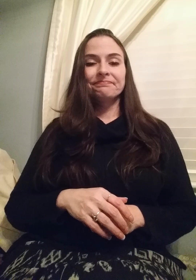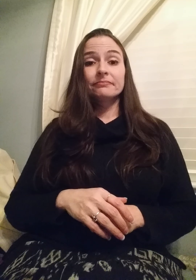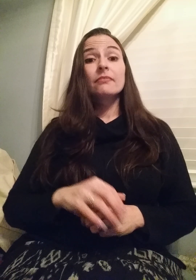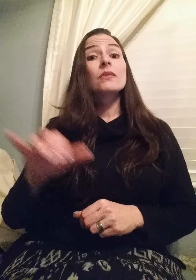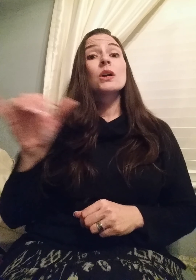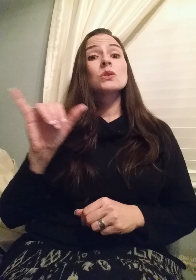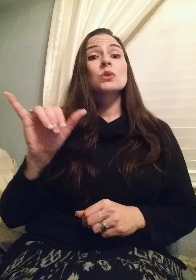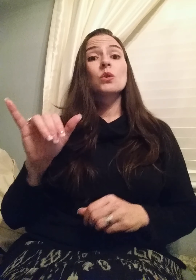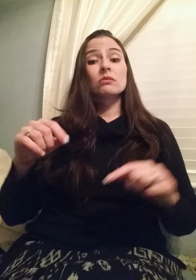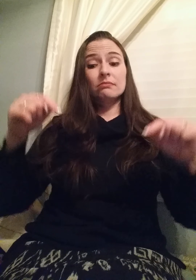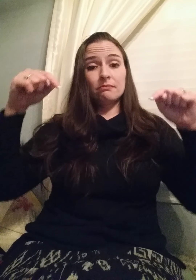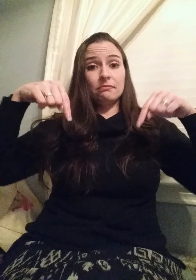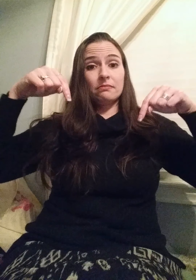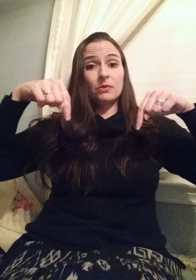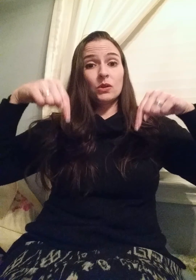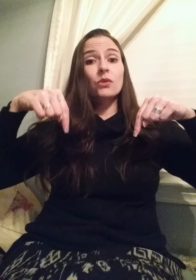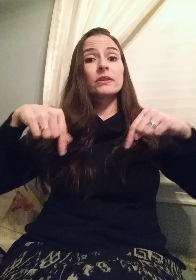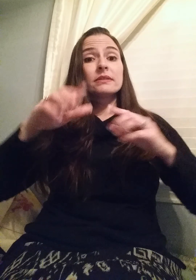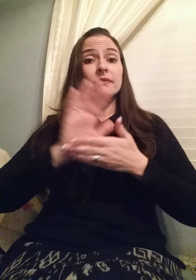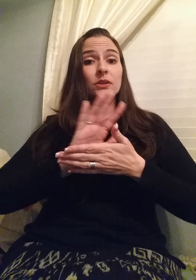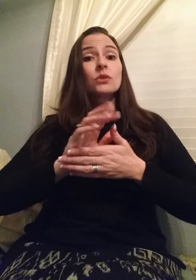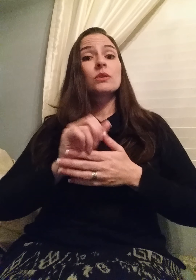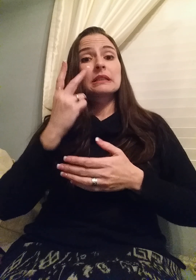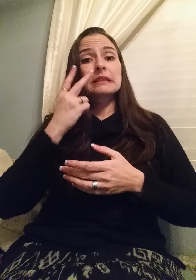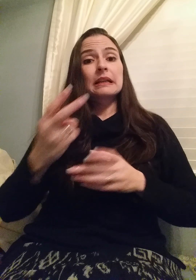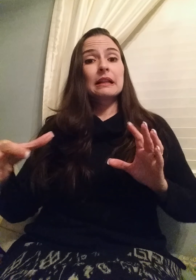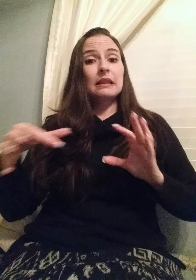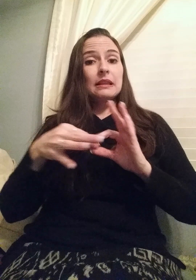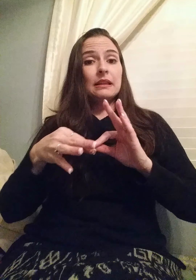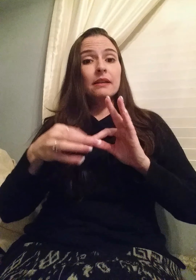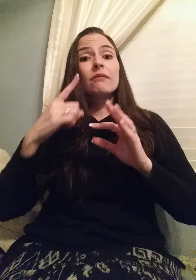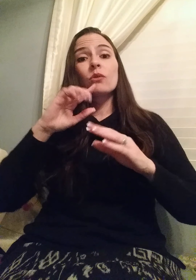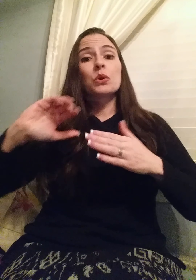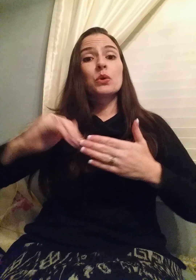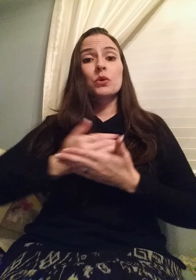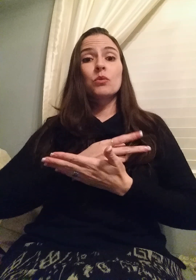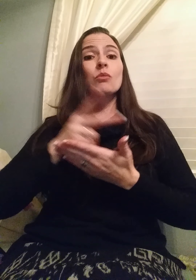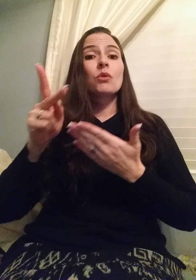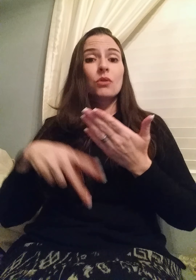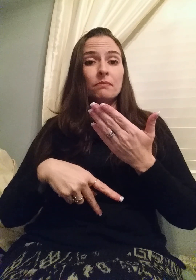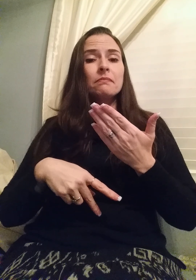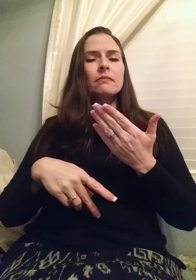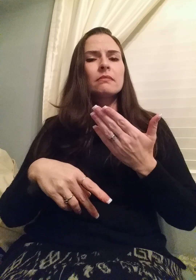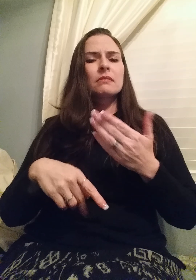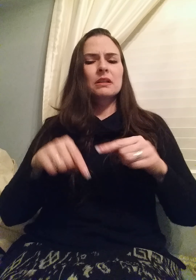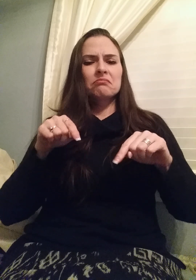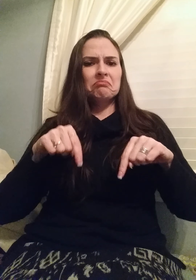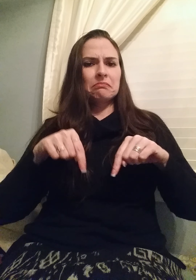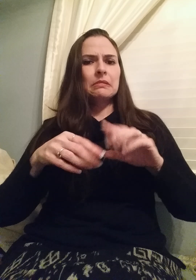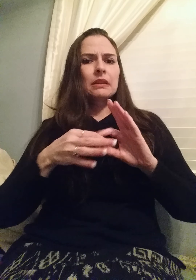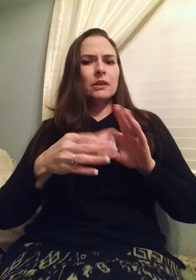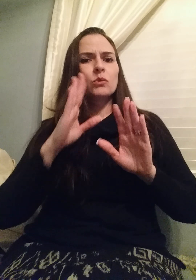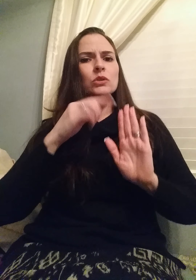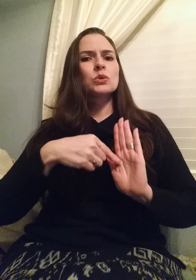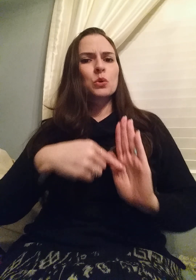below this video you can find a link to the new program. It'll give programmatic comparisons of our